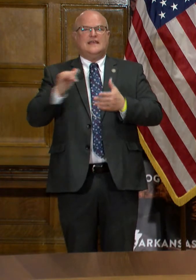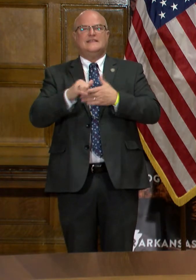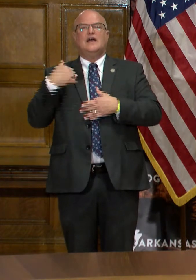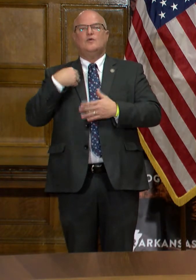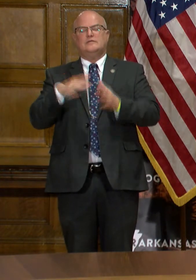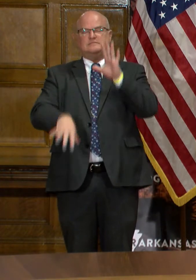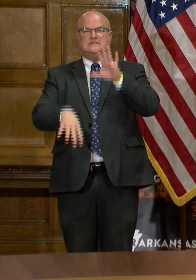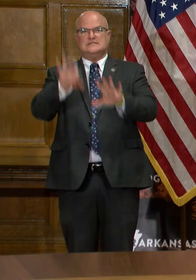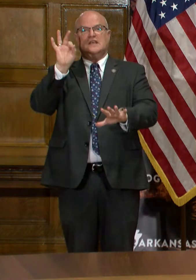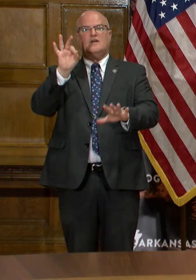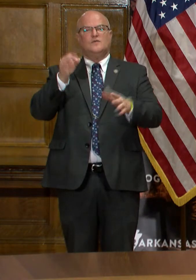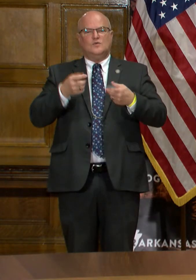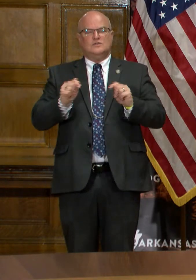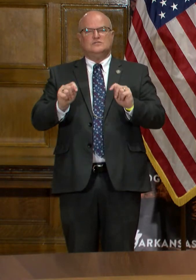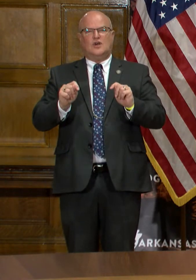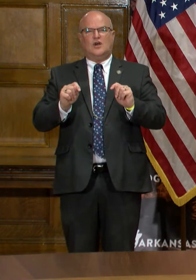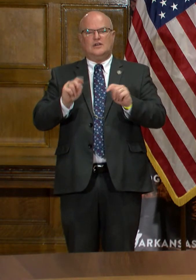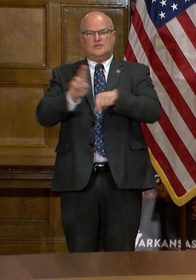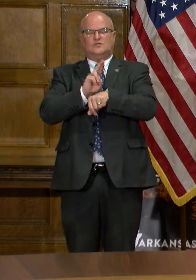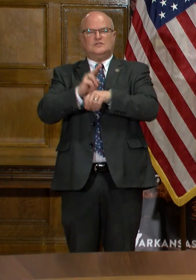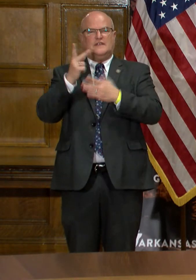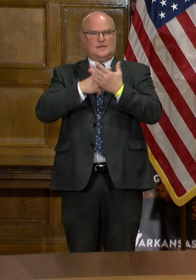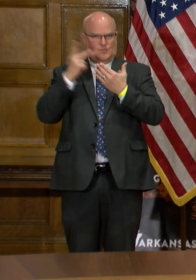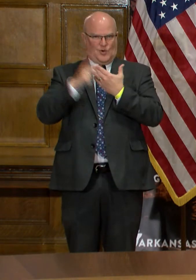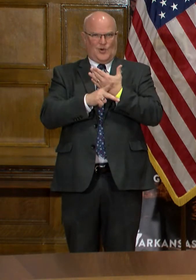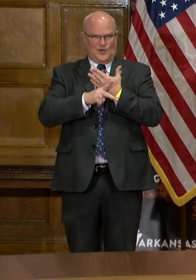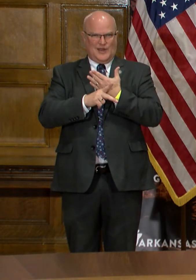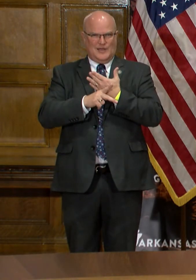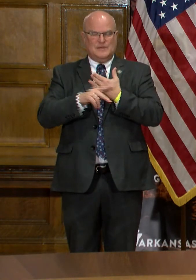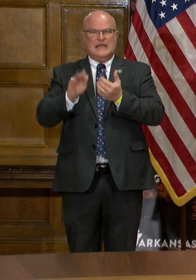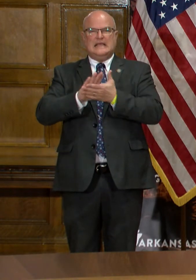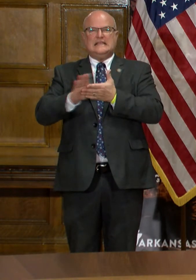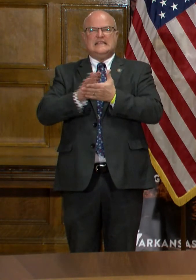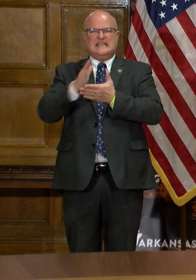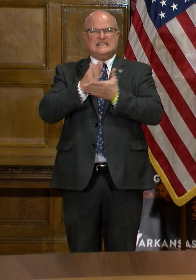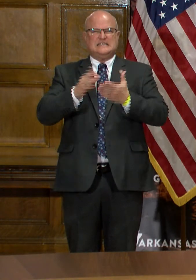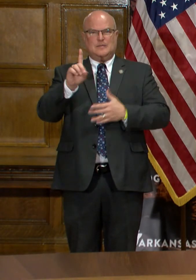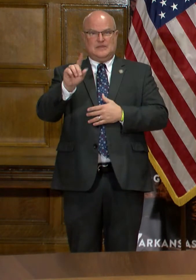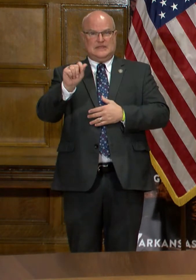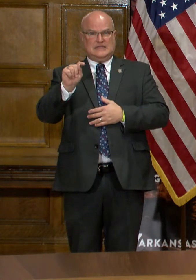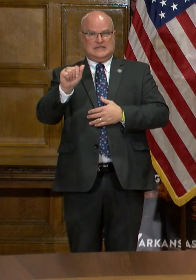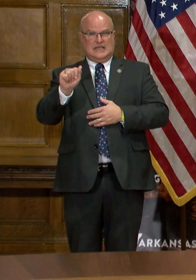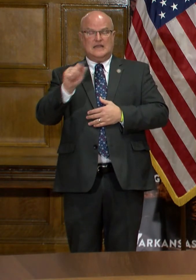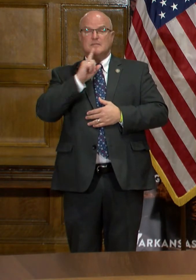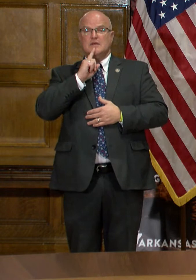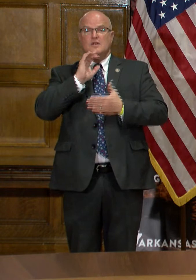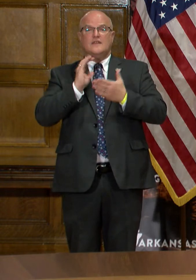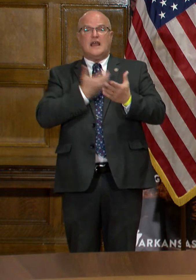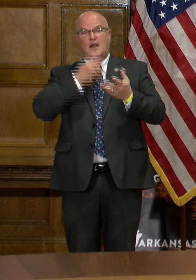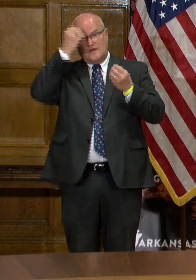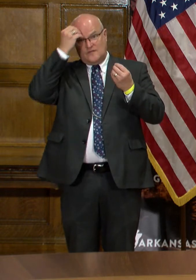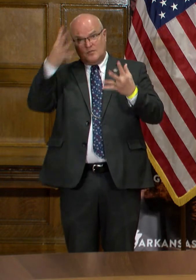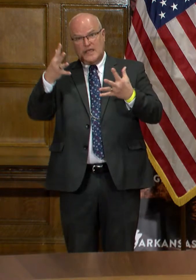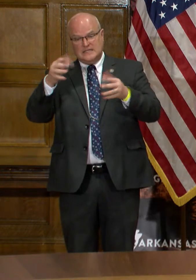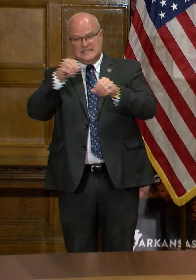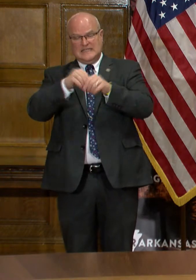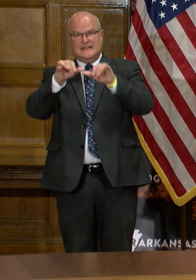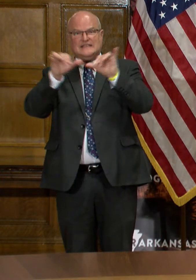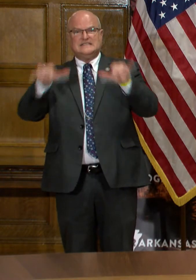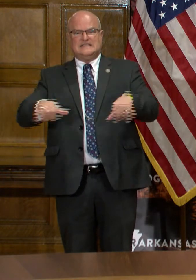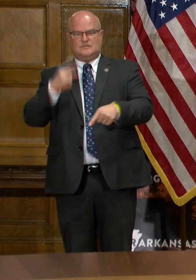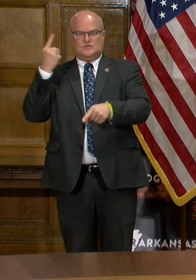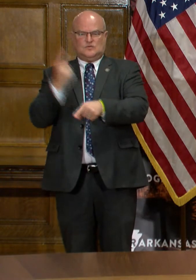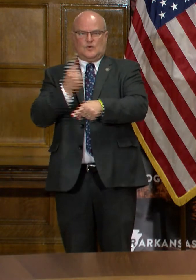that we discovered as we started administering the program, cleaning up some of the data, making sure that our information in the system